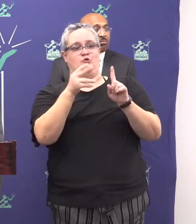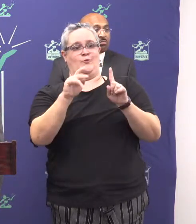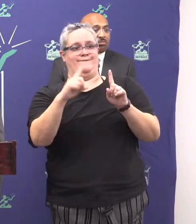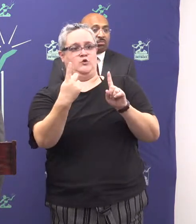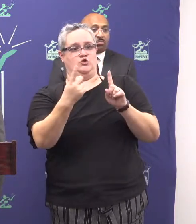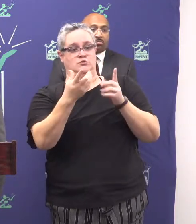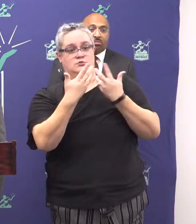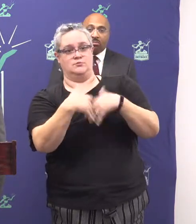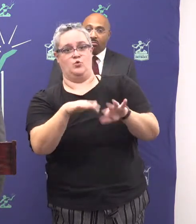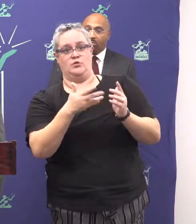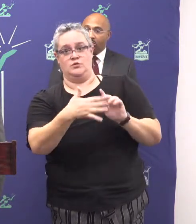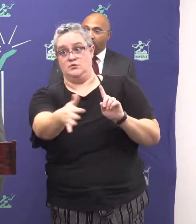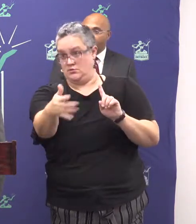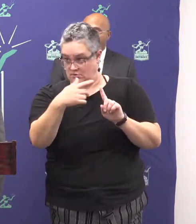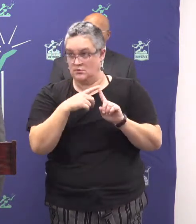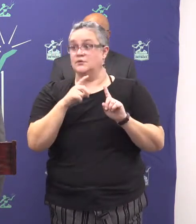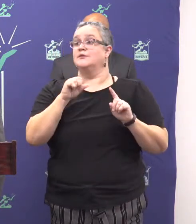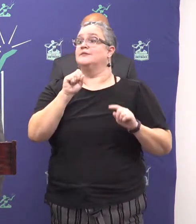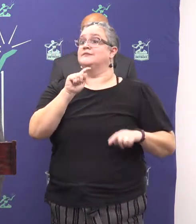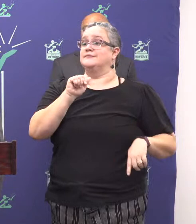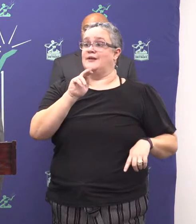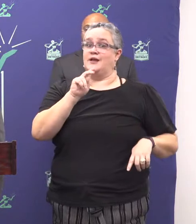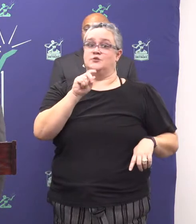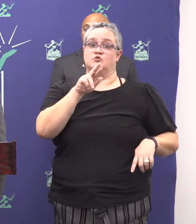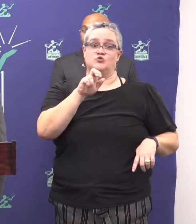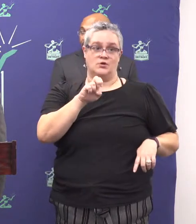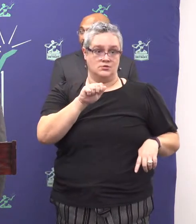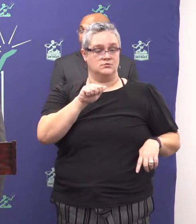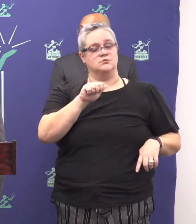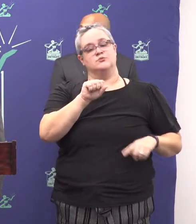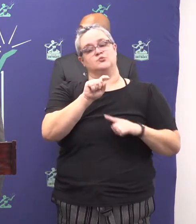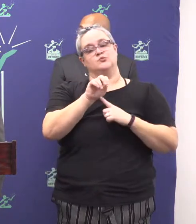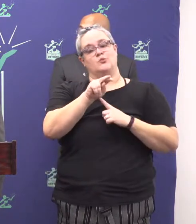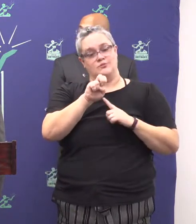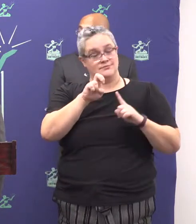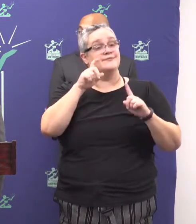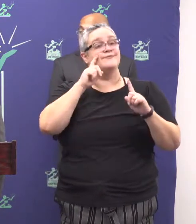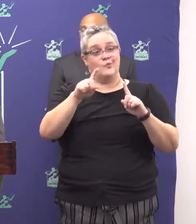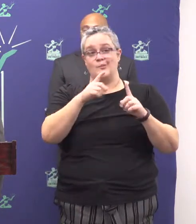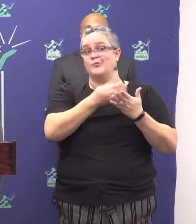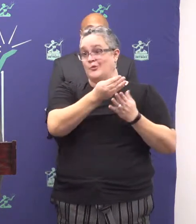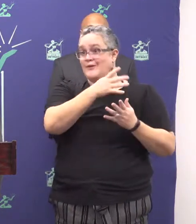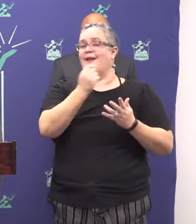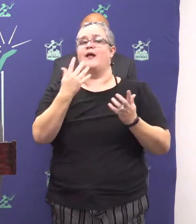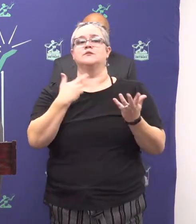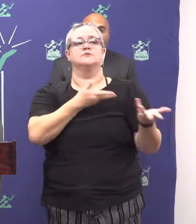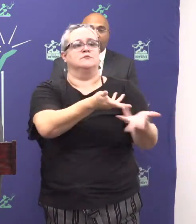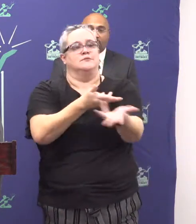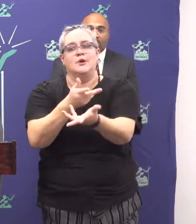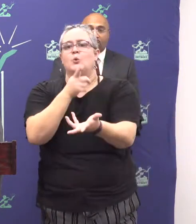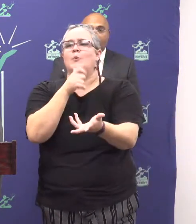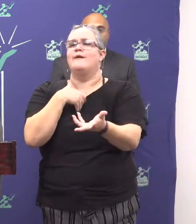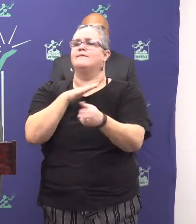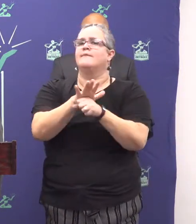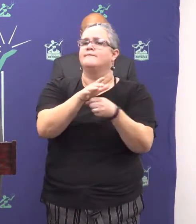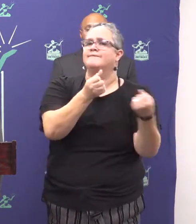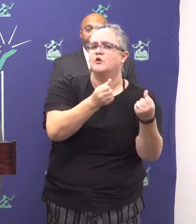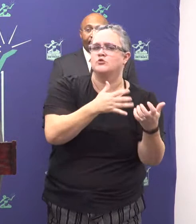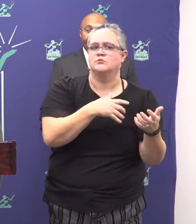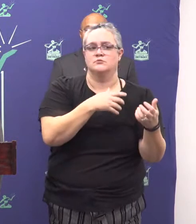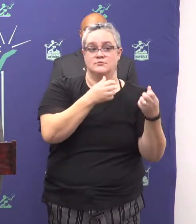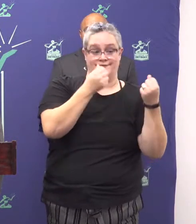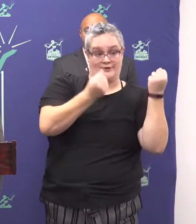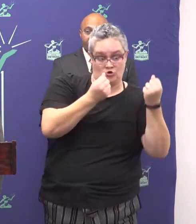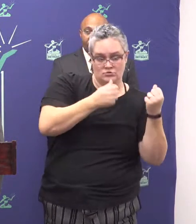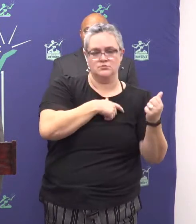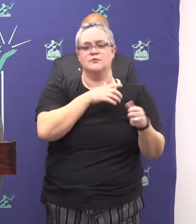so between Sandra Stoll and procurement, they talked to multiple companies. Who had enough vehicles? Who had enough drivers? There was